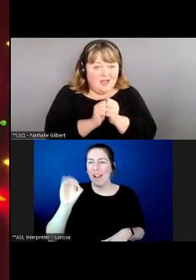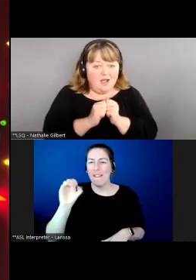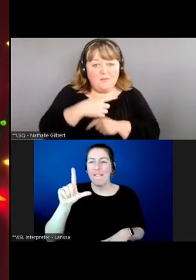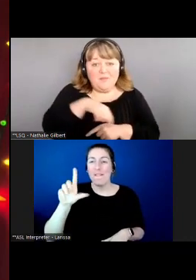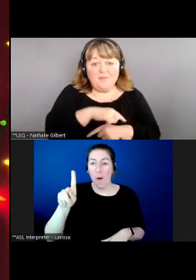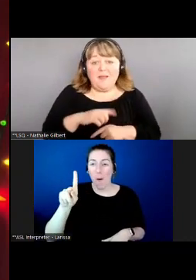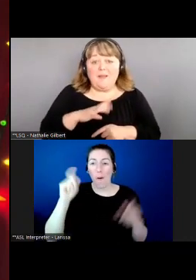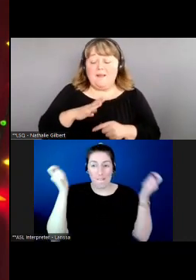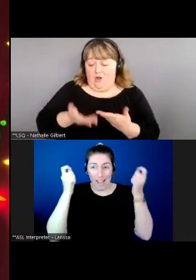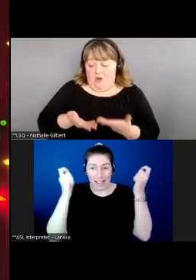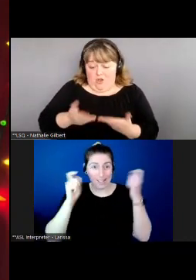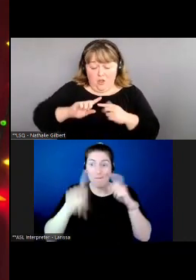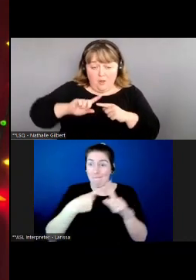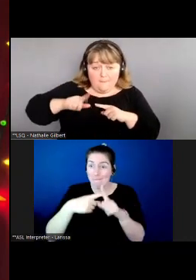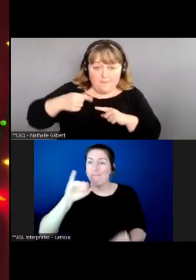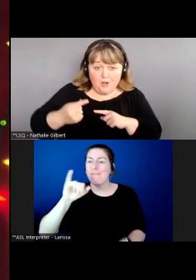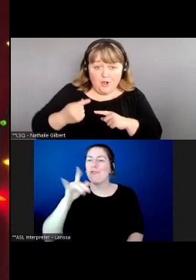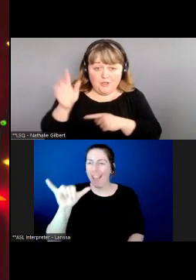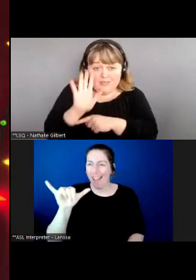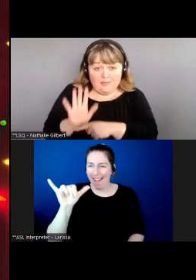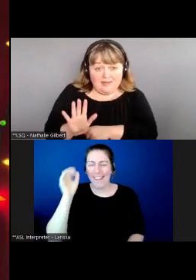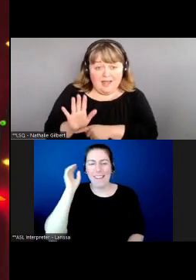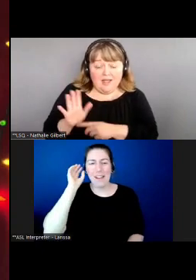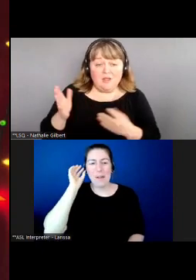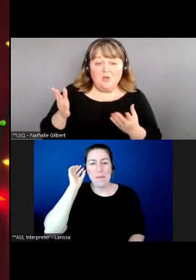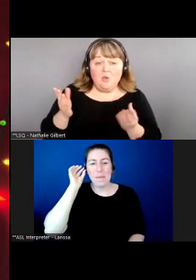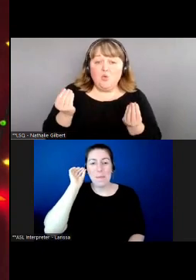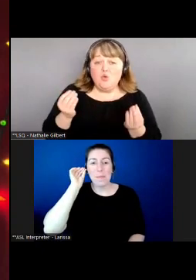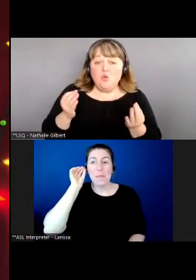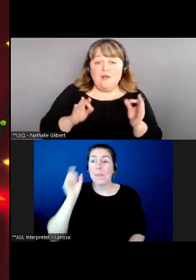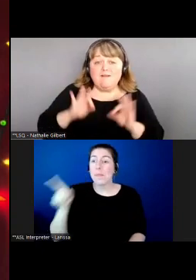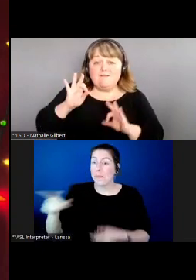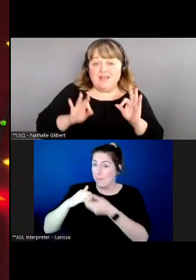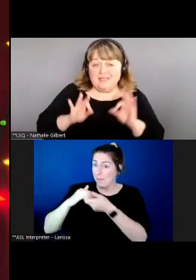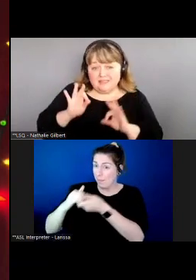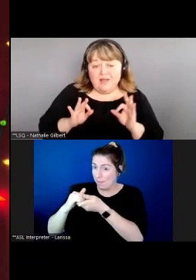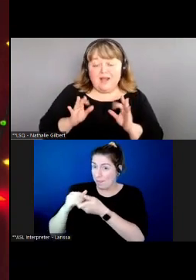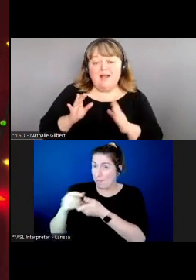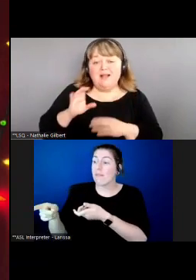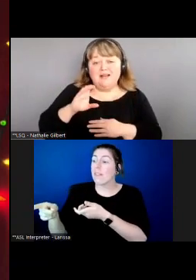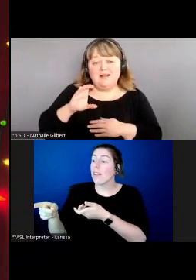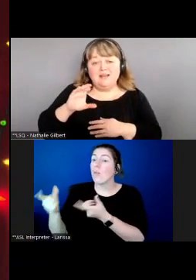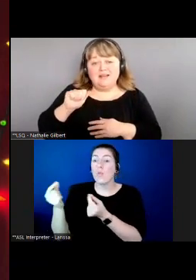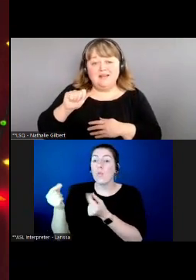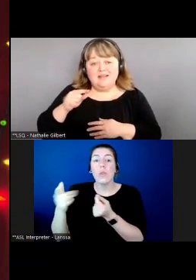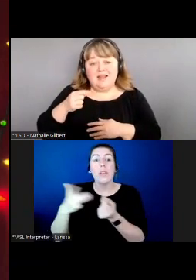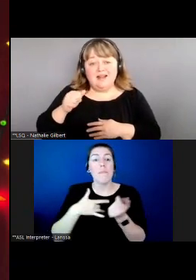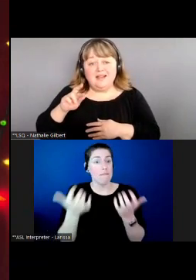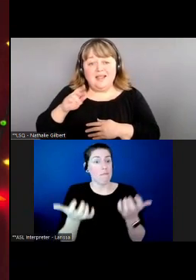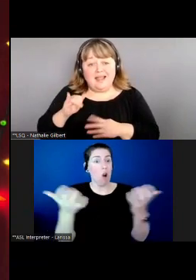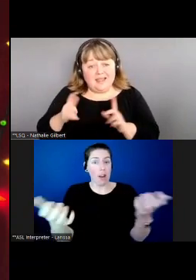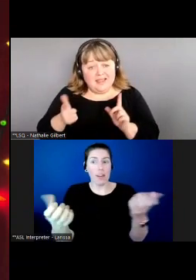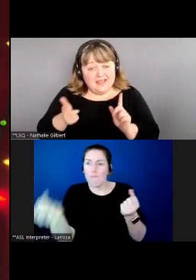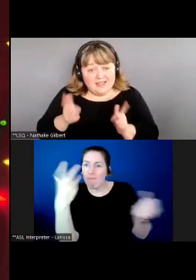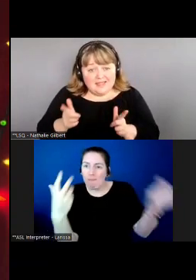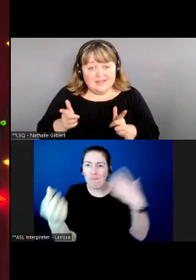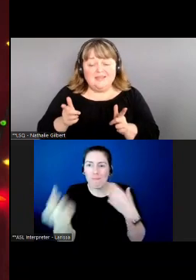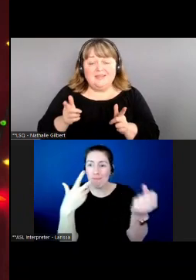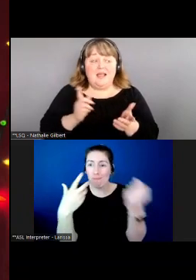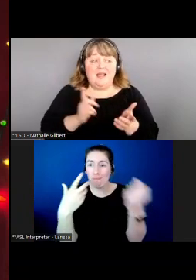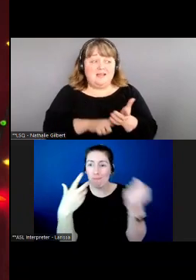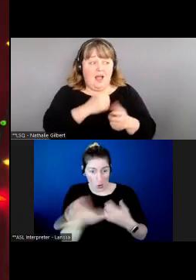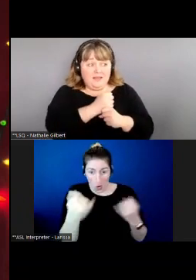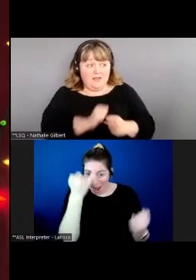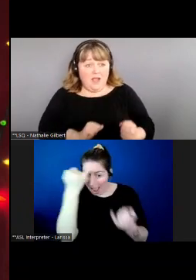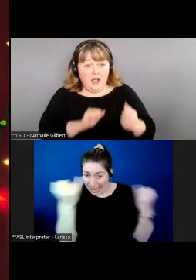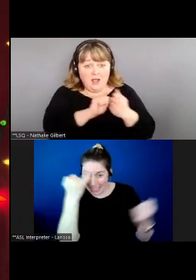July. And when we work with them, they ask for input from the audience and they take the ideas that the kids have